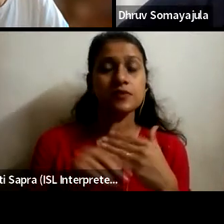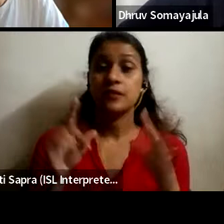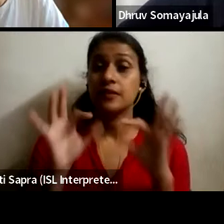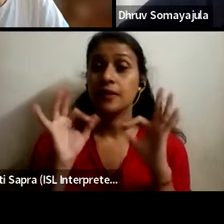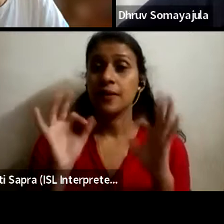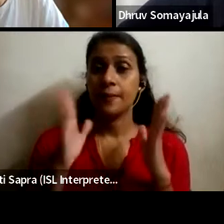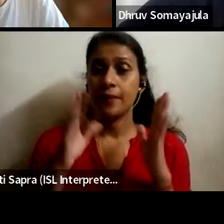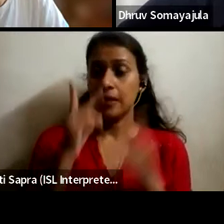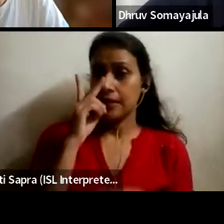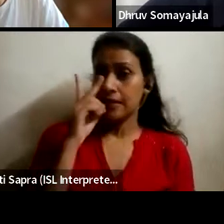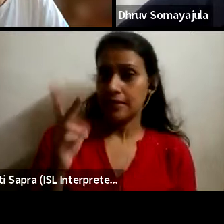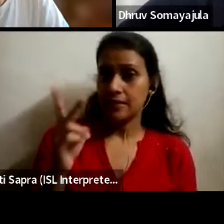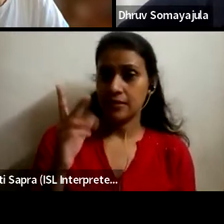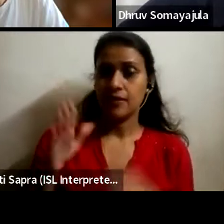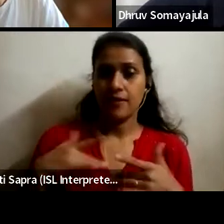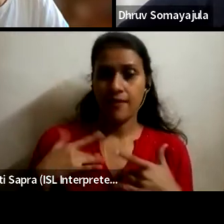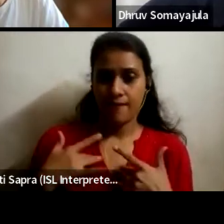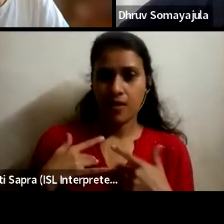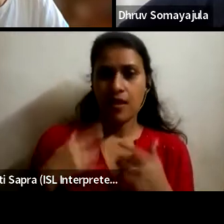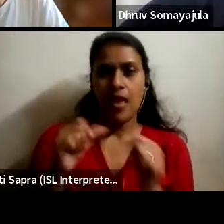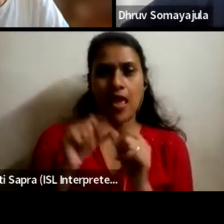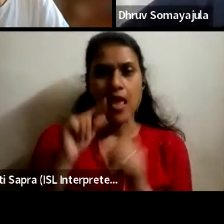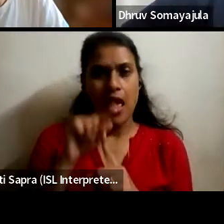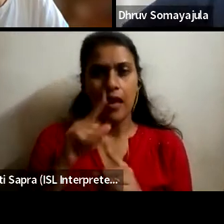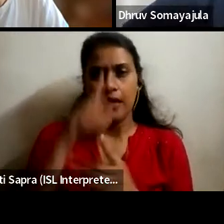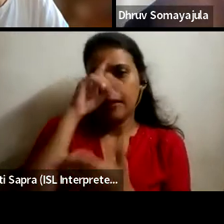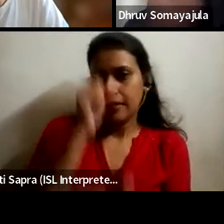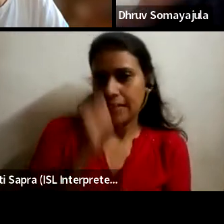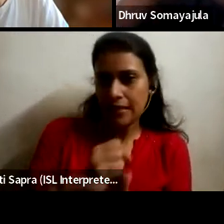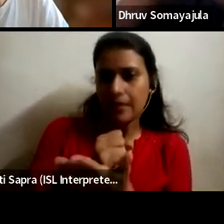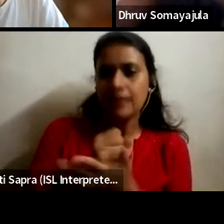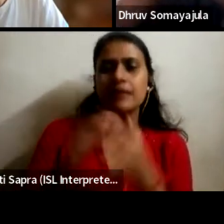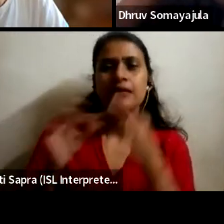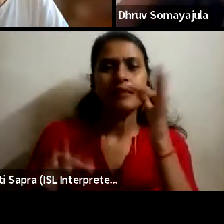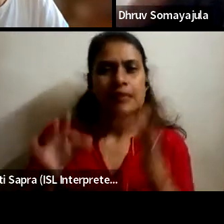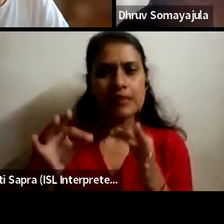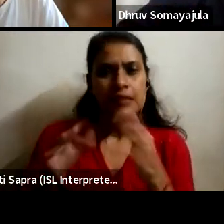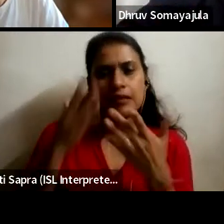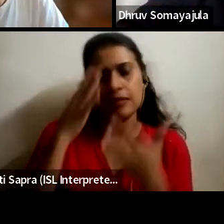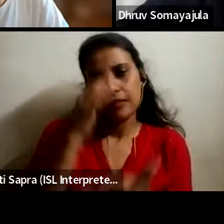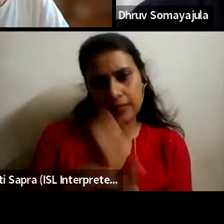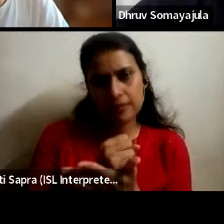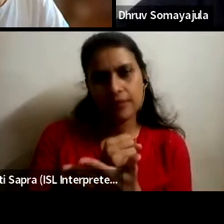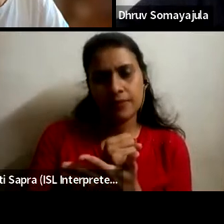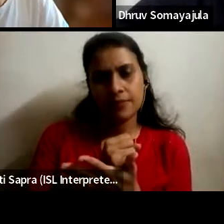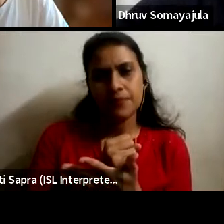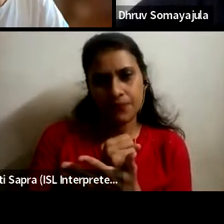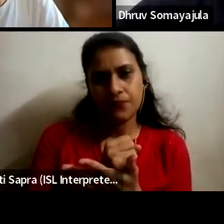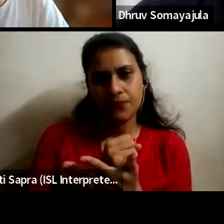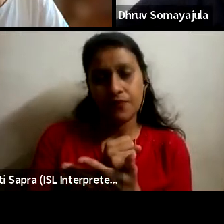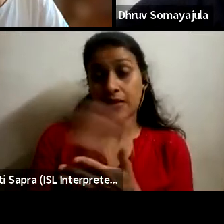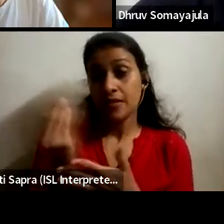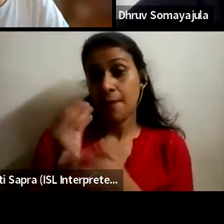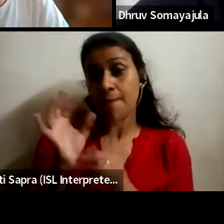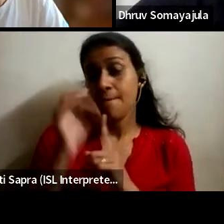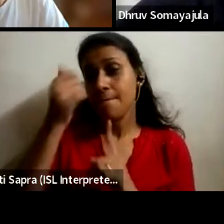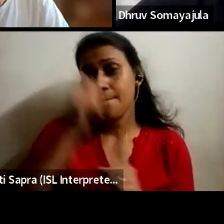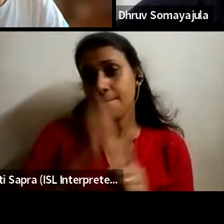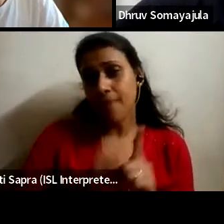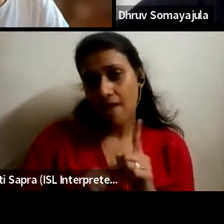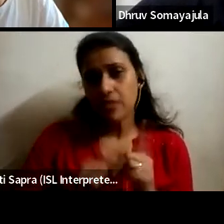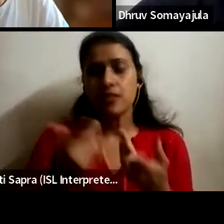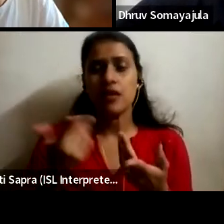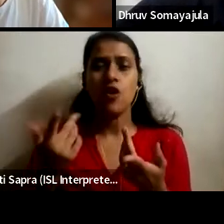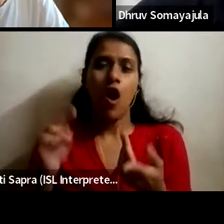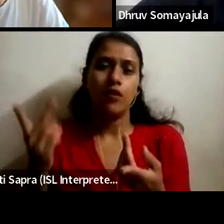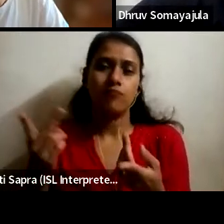very easy to look at AI and algorithmic decision making as things that are, mostly about privacy, a little bit about bias,